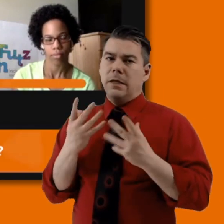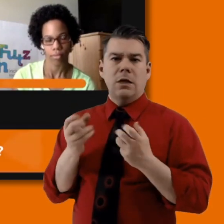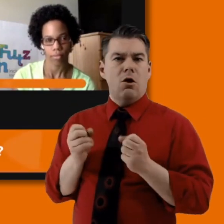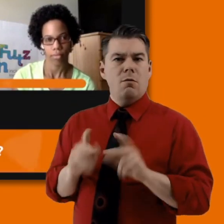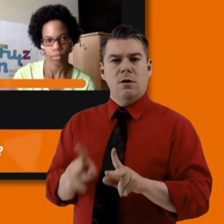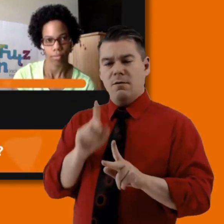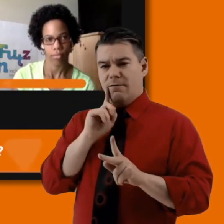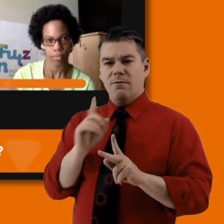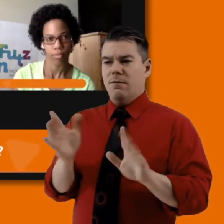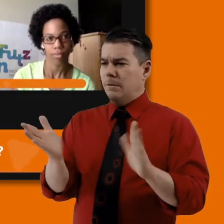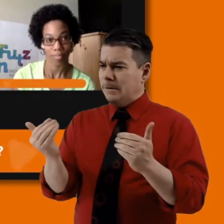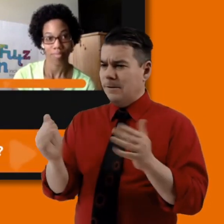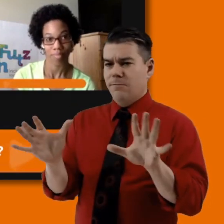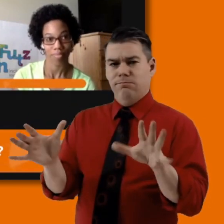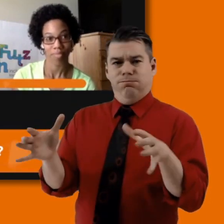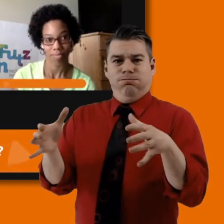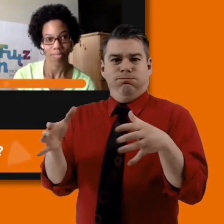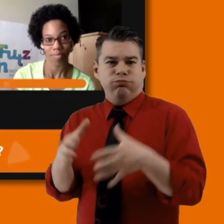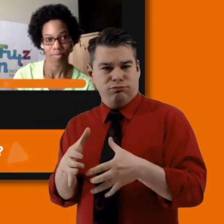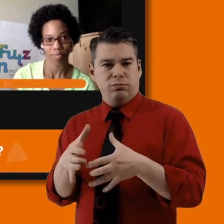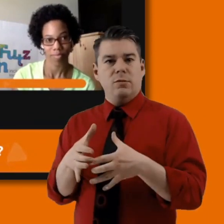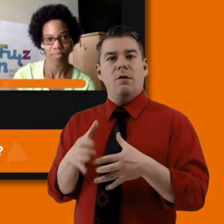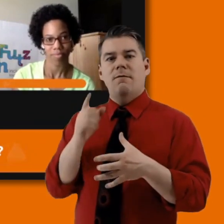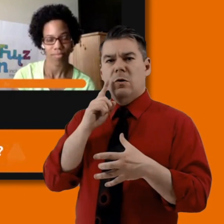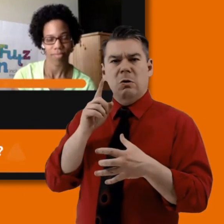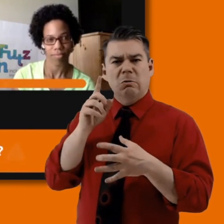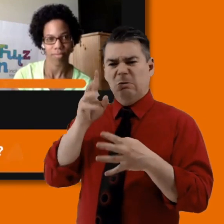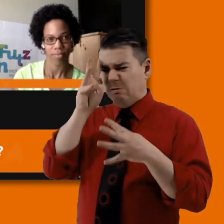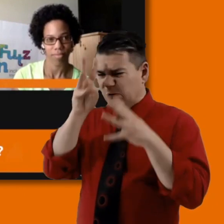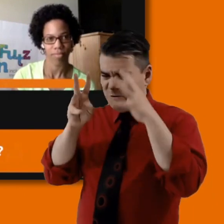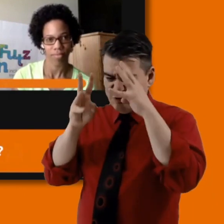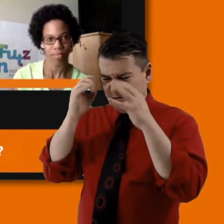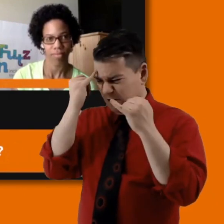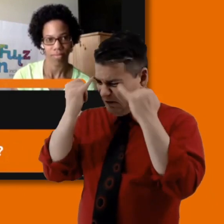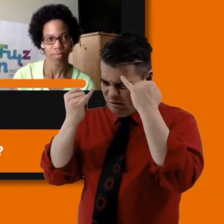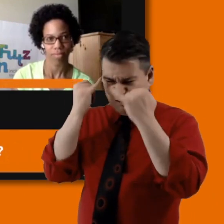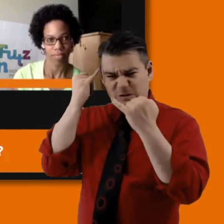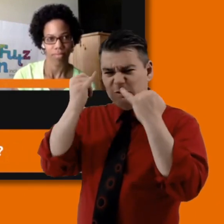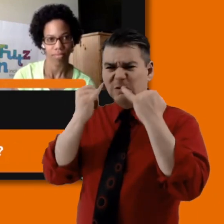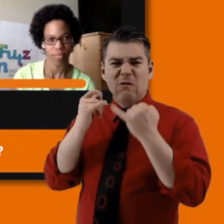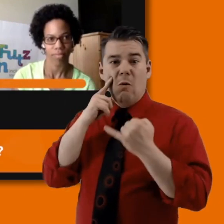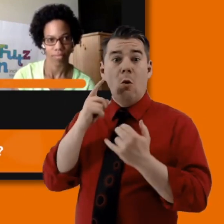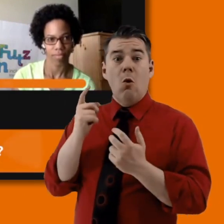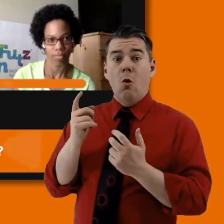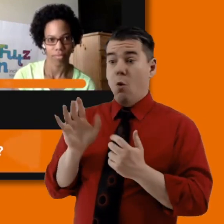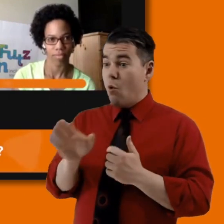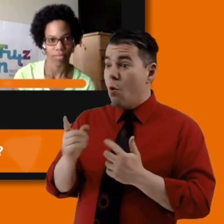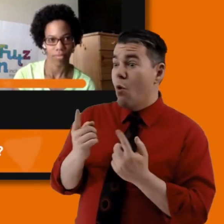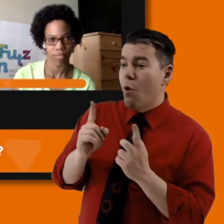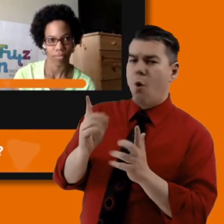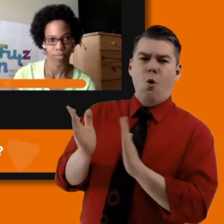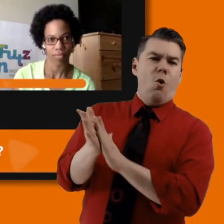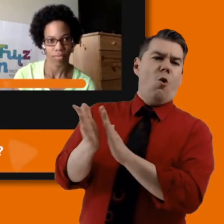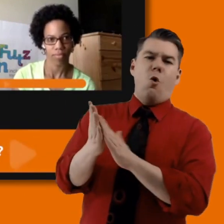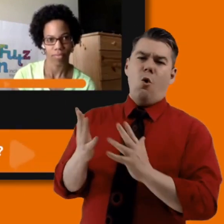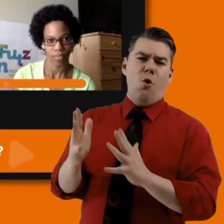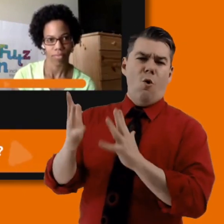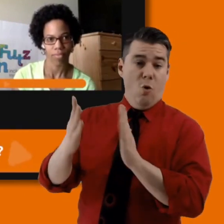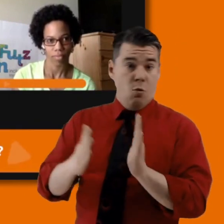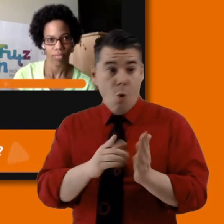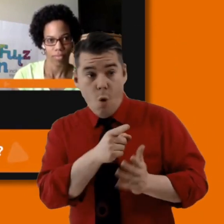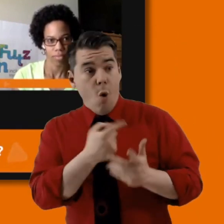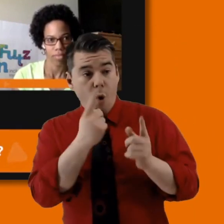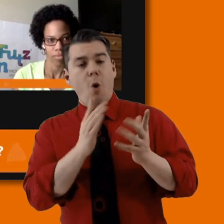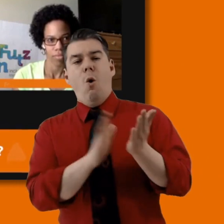possible to bring the group together for brainstorming sessions, for celebrating each other's achievements,